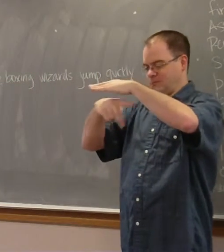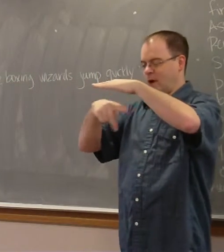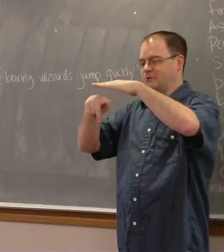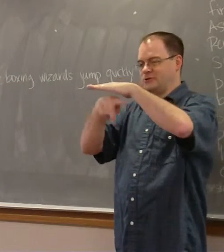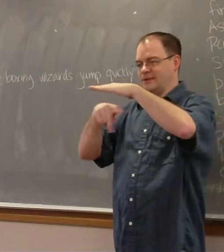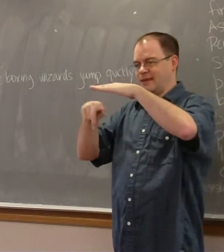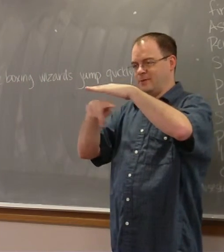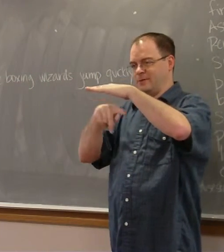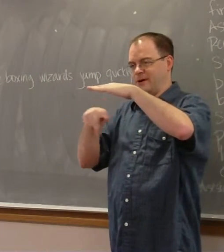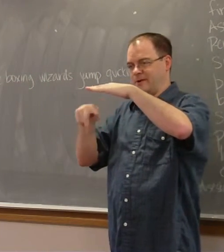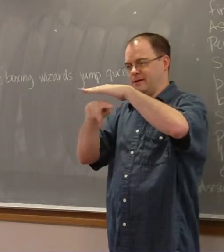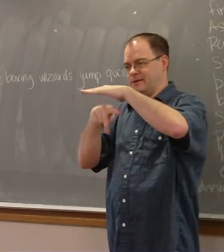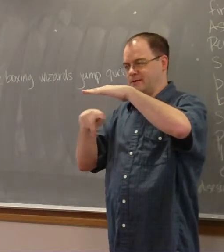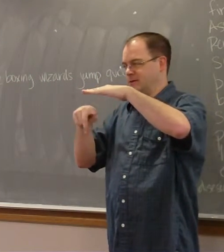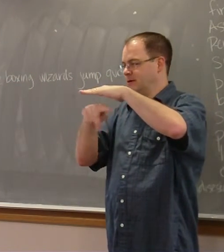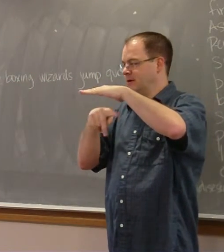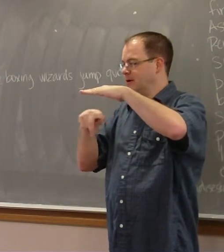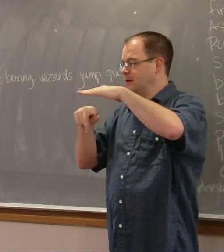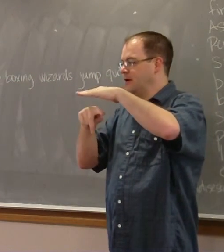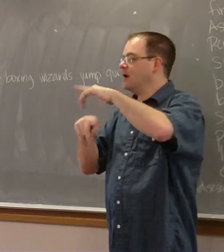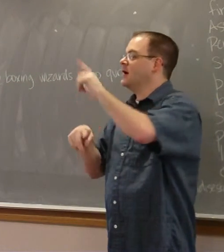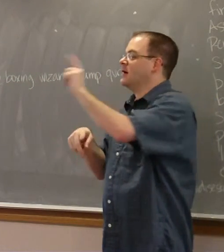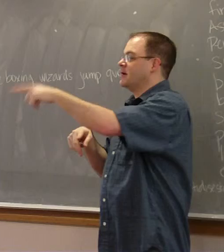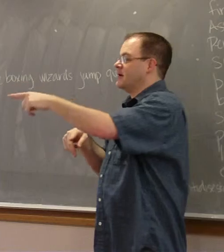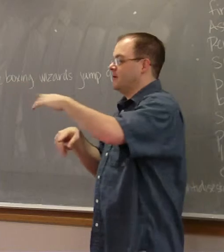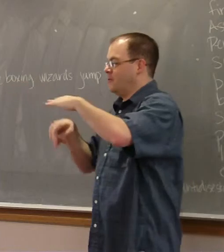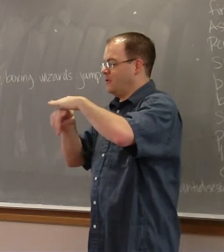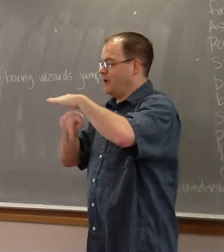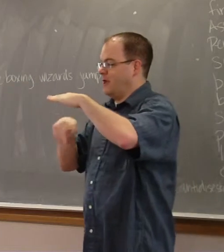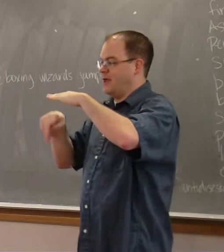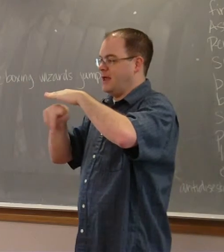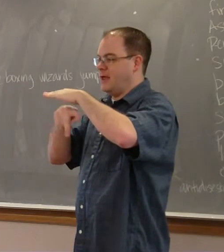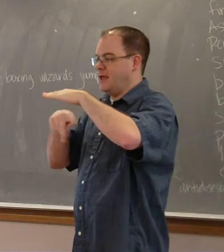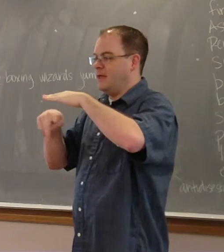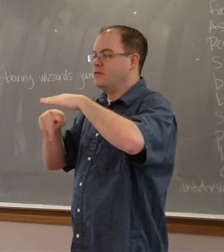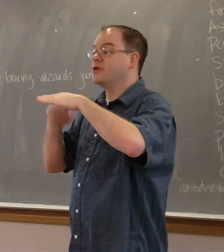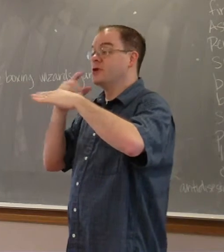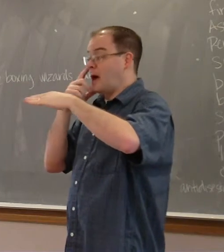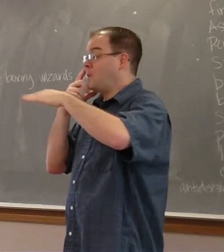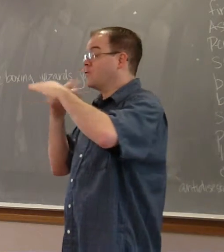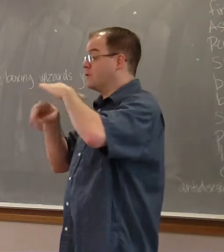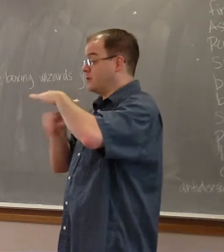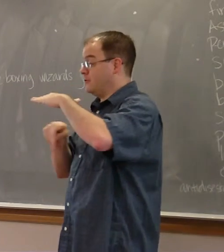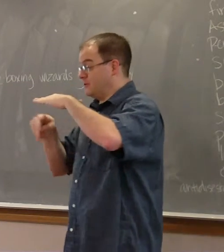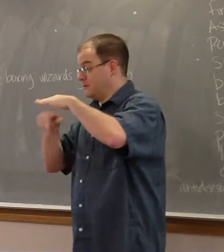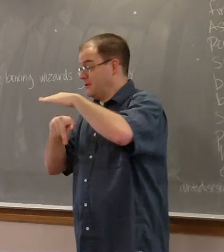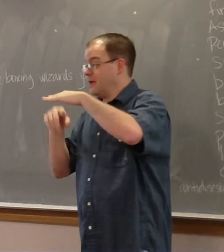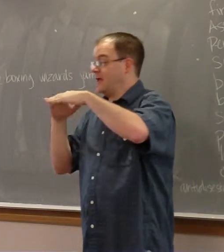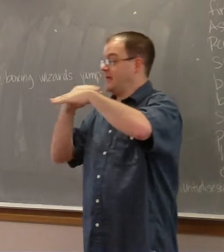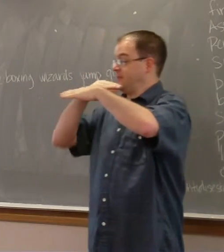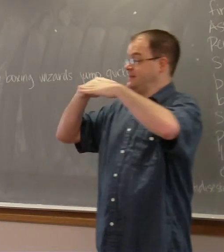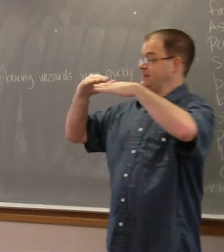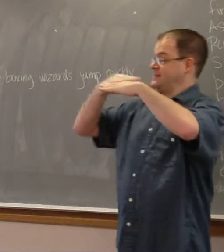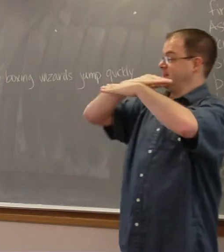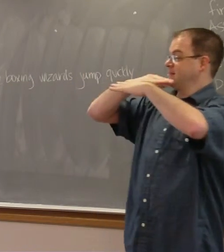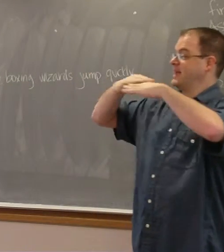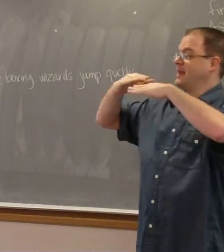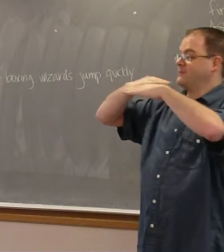Why would you think that would be primary? Because they're underneath the can. So they're young. They're little. They're young. They're little. So This is kind of